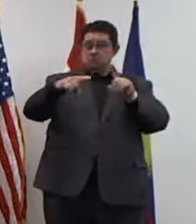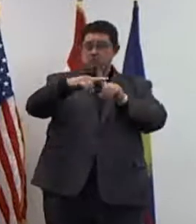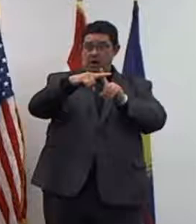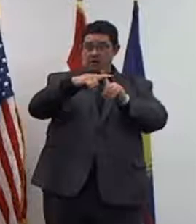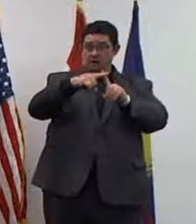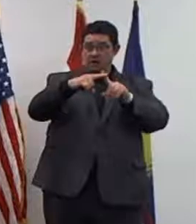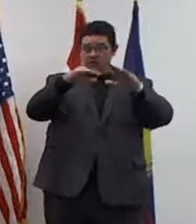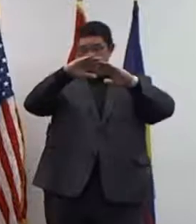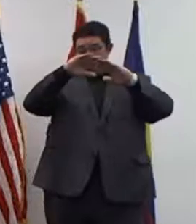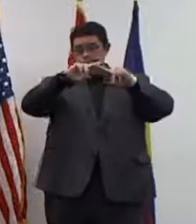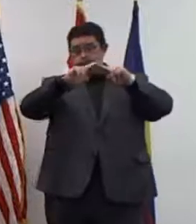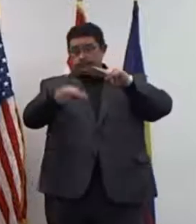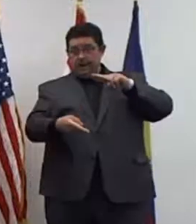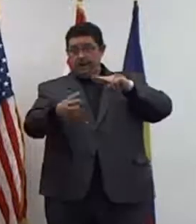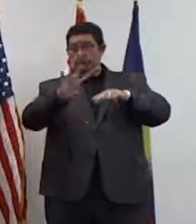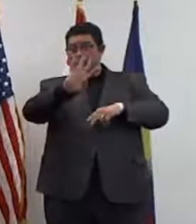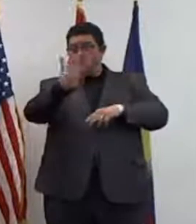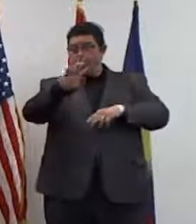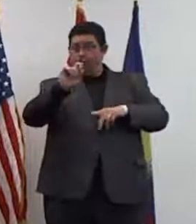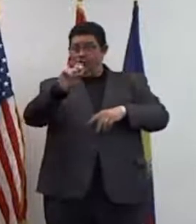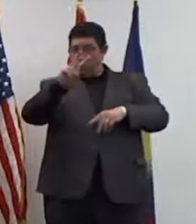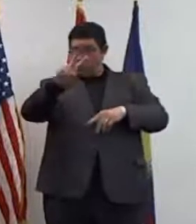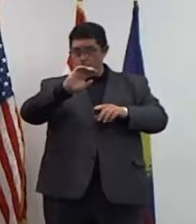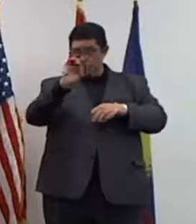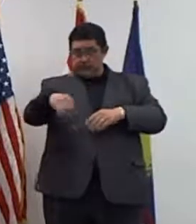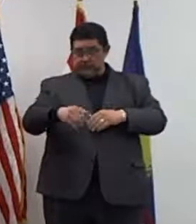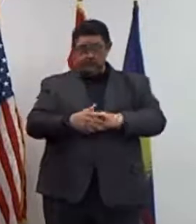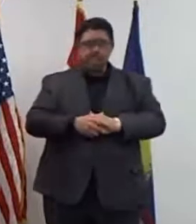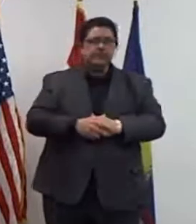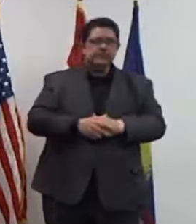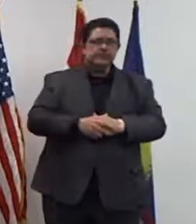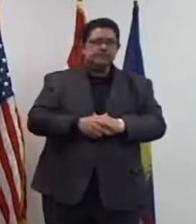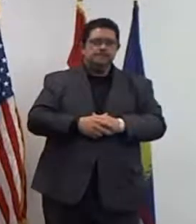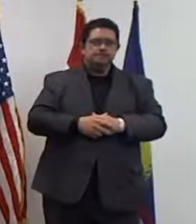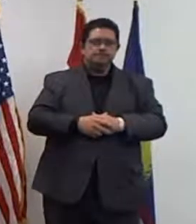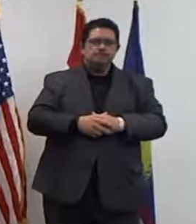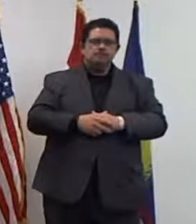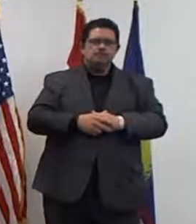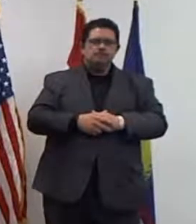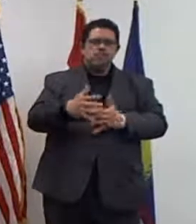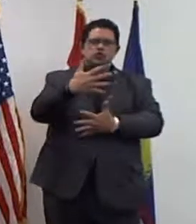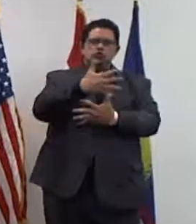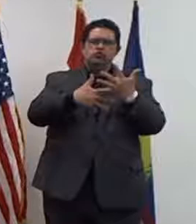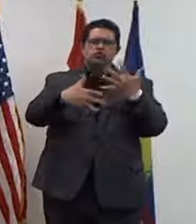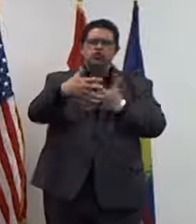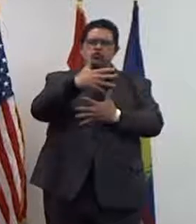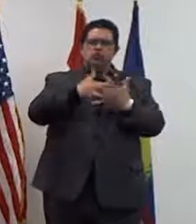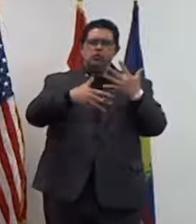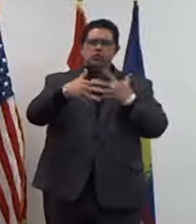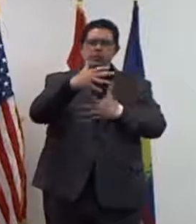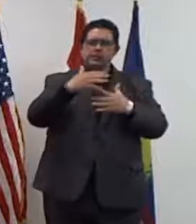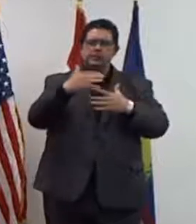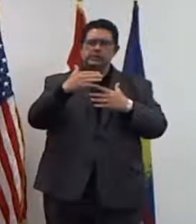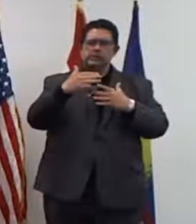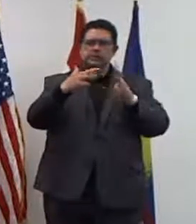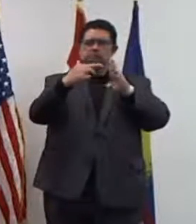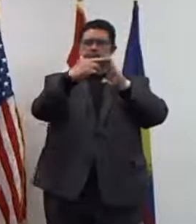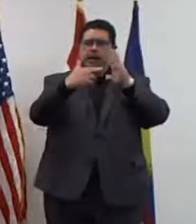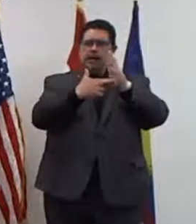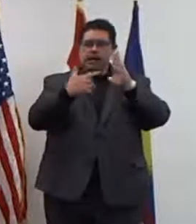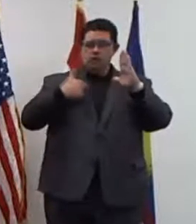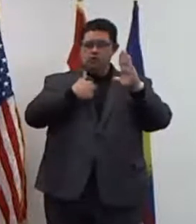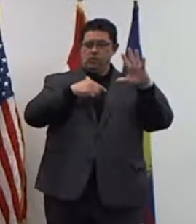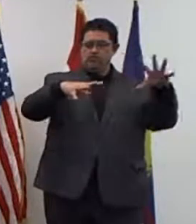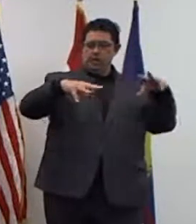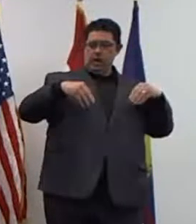to 4.2%. The social mixing guidelines that we have all adopted have